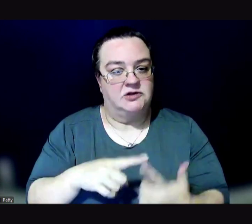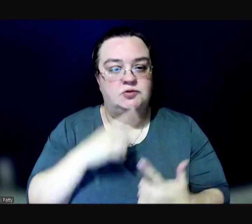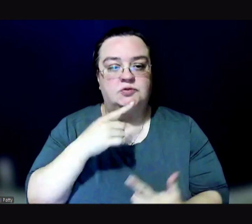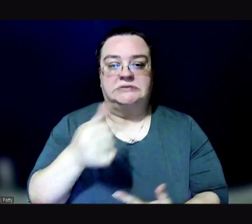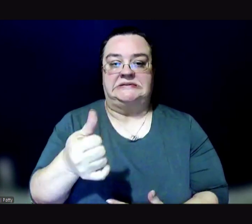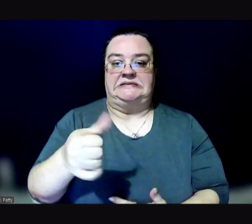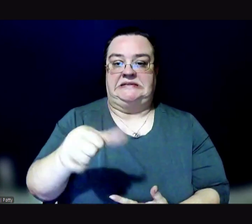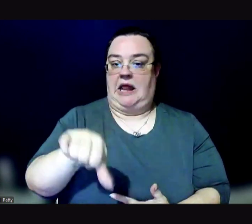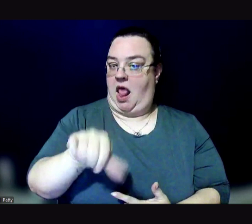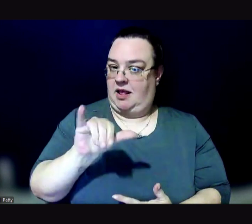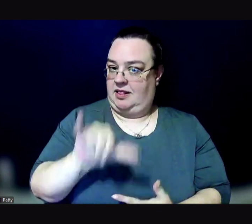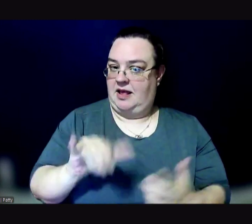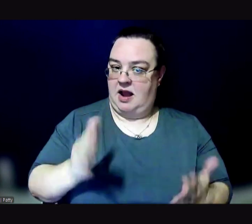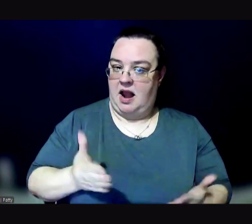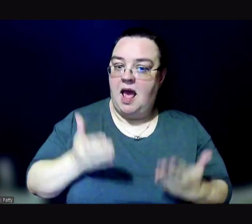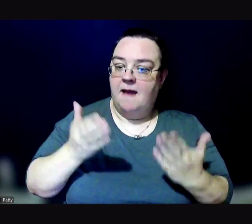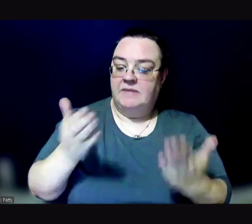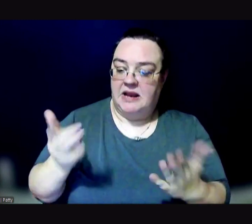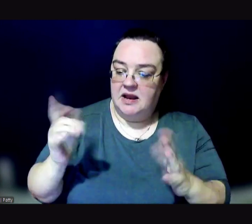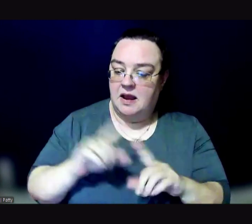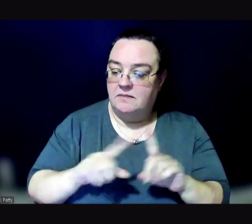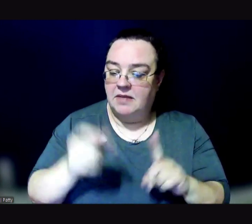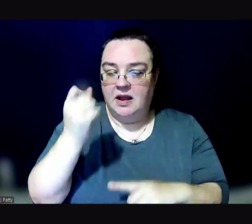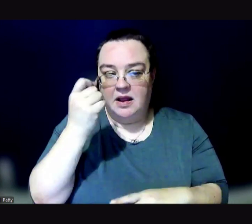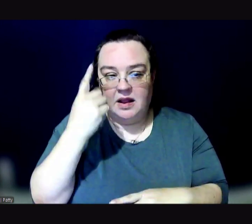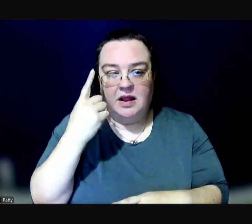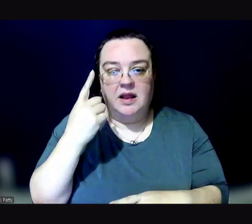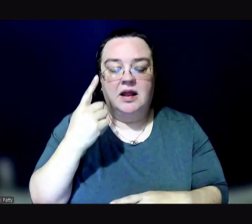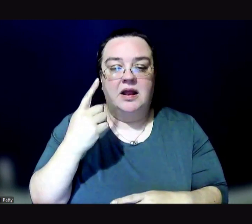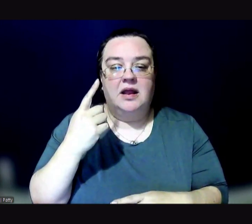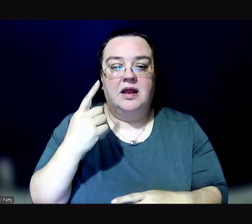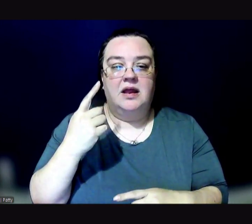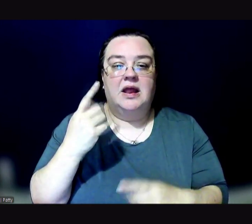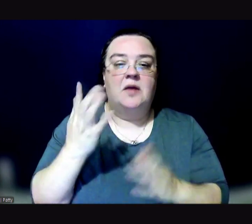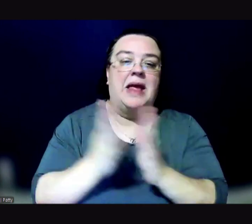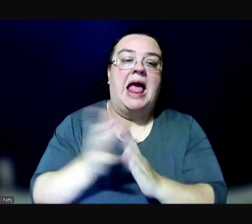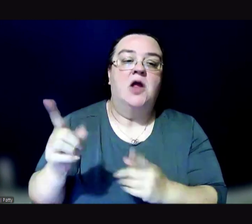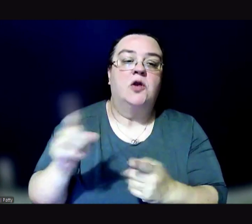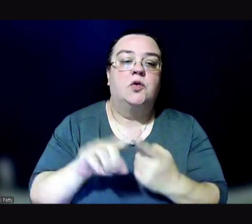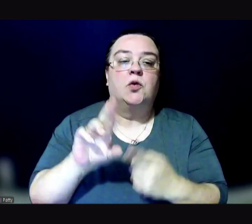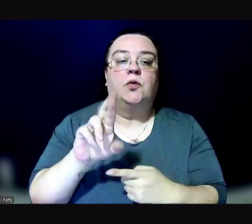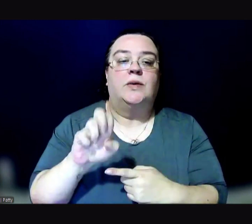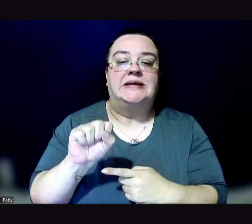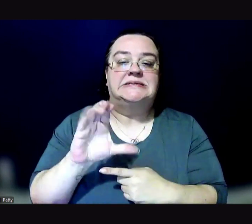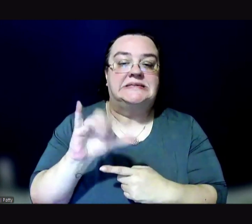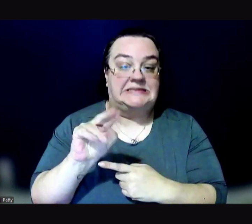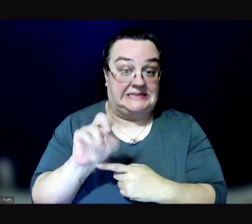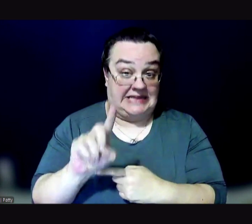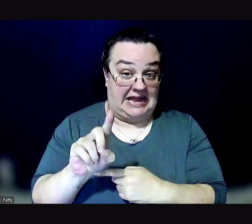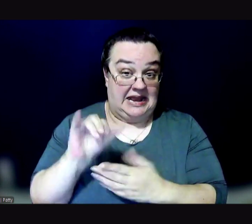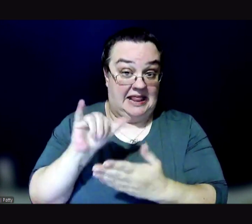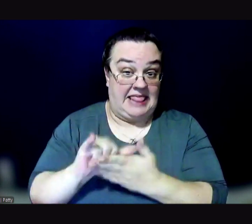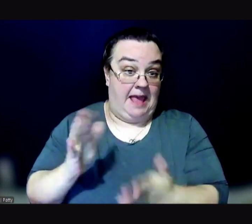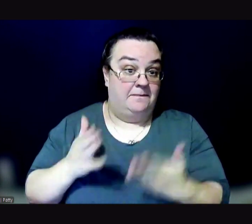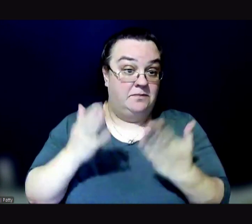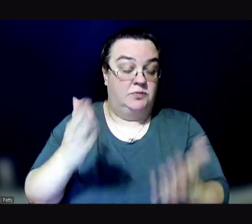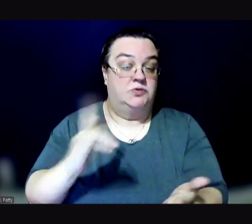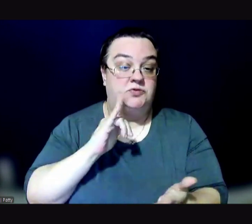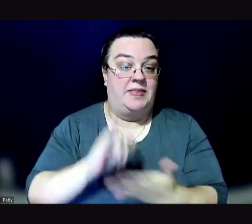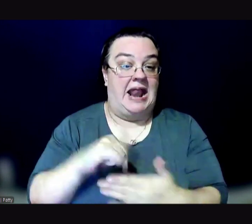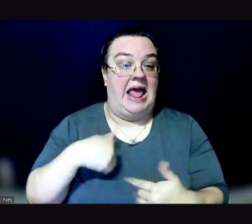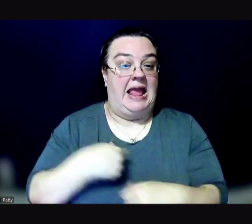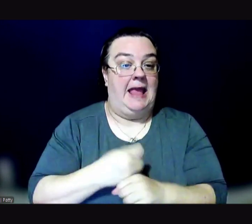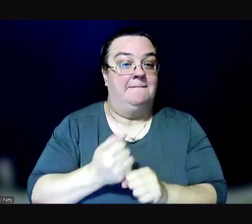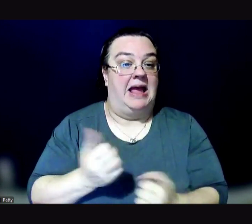nomination, but in that ask that you rescind your motion so that I could make a motion to actually